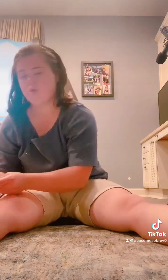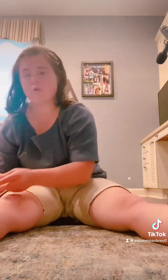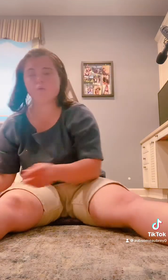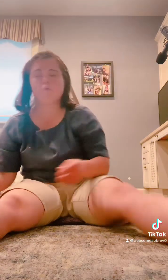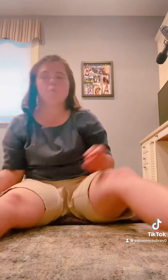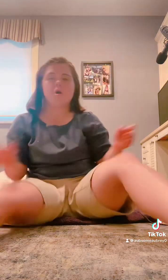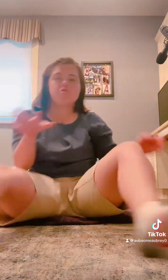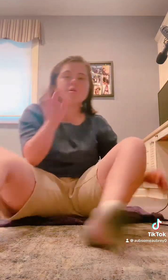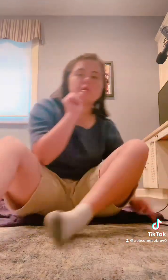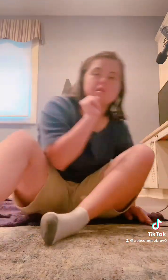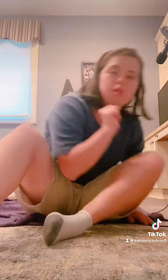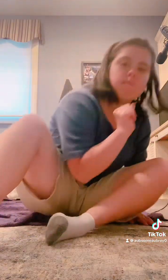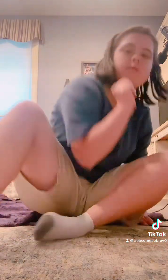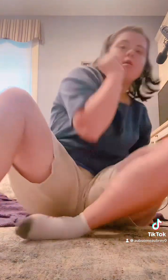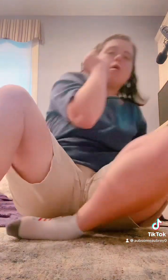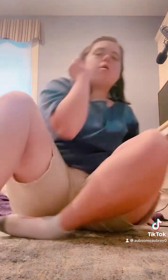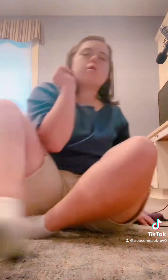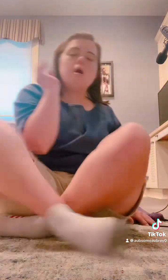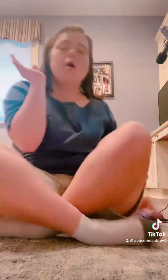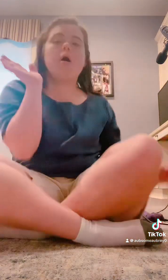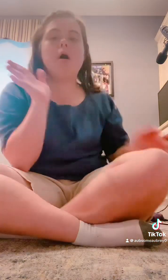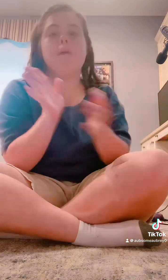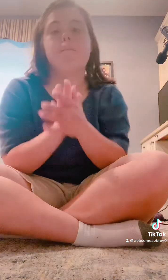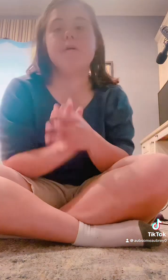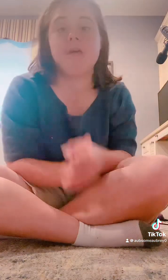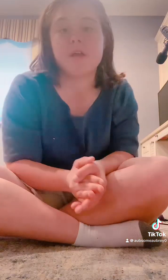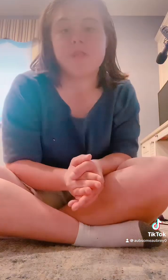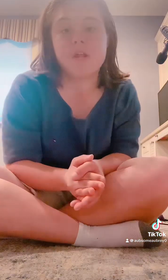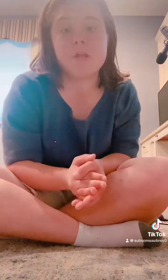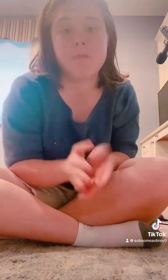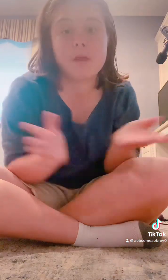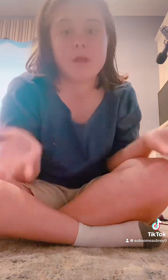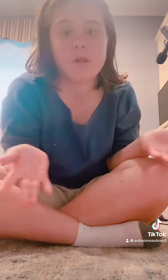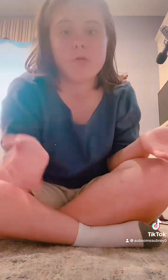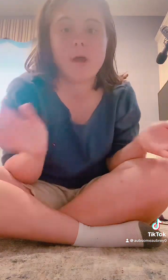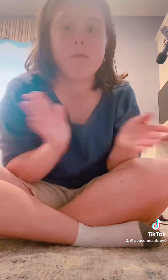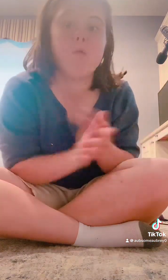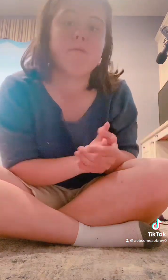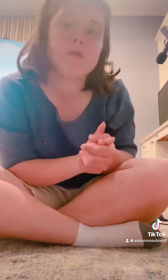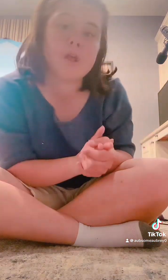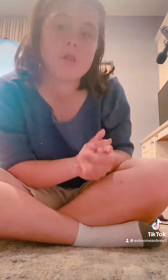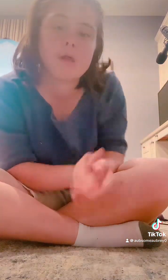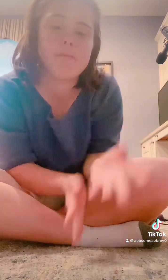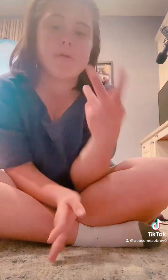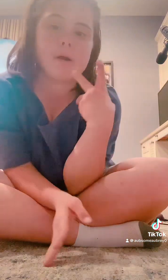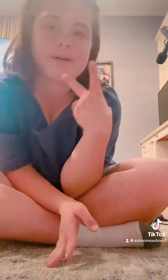just watching and listening to me talk. But yes, that is my exciting news. Have a wonderful day today and peace out.